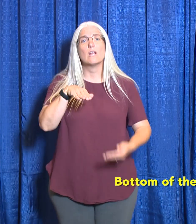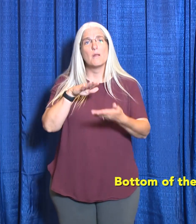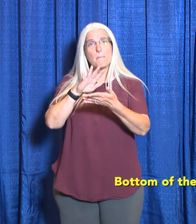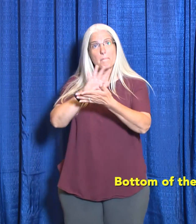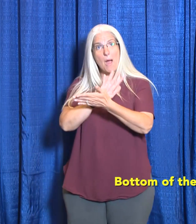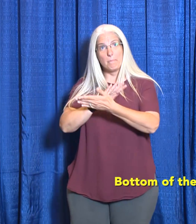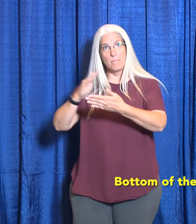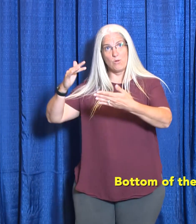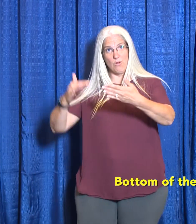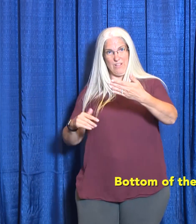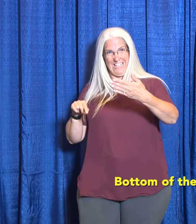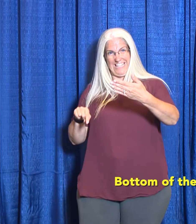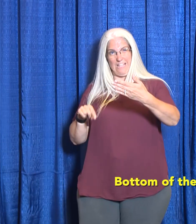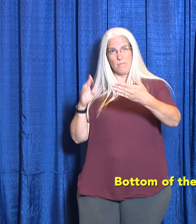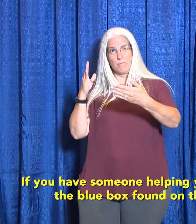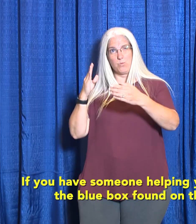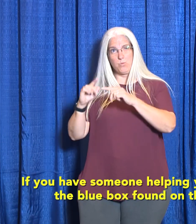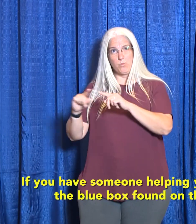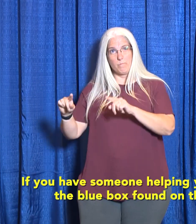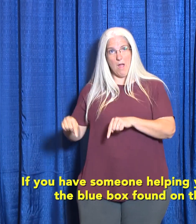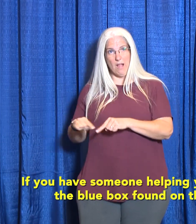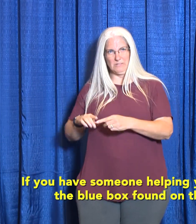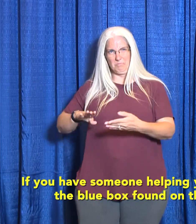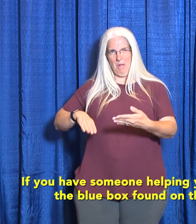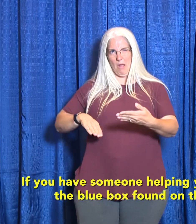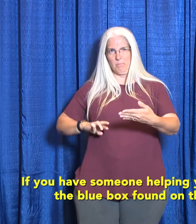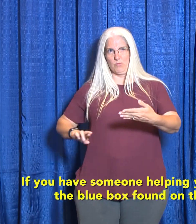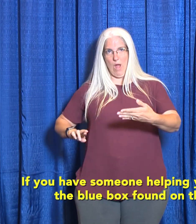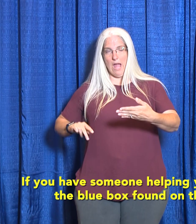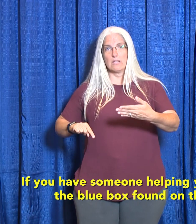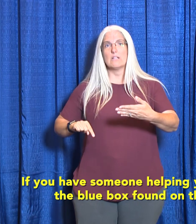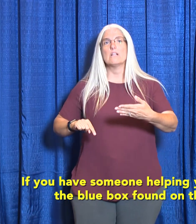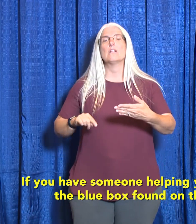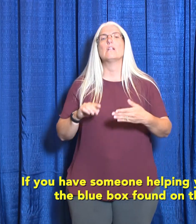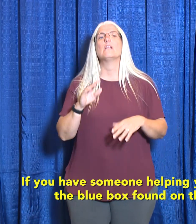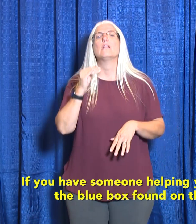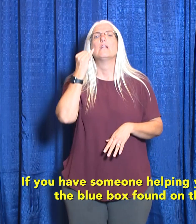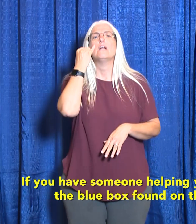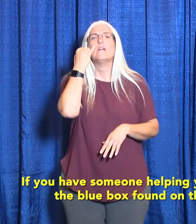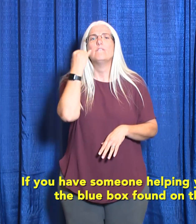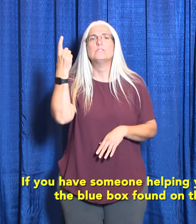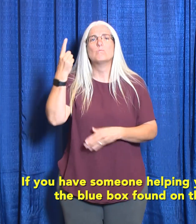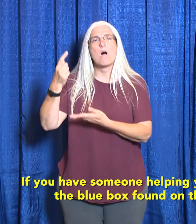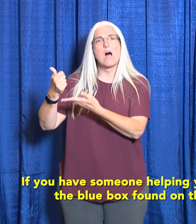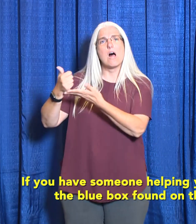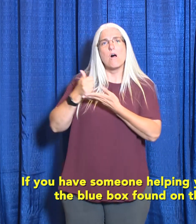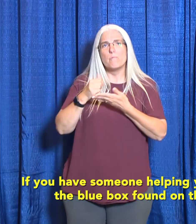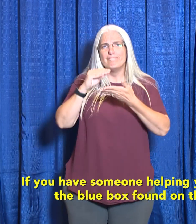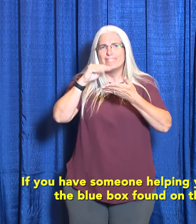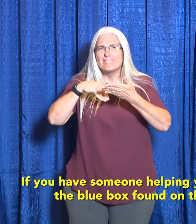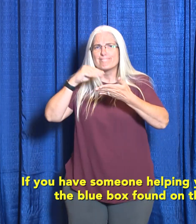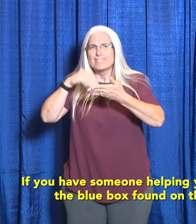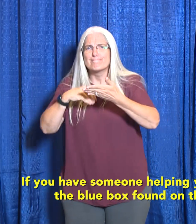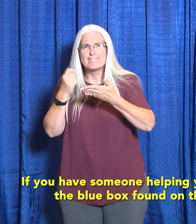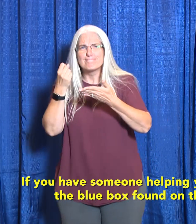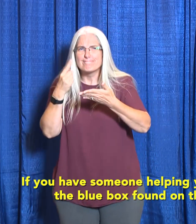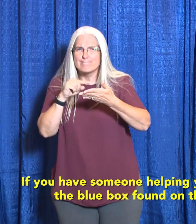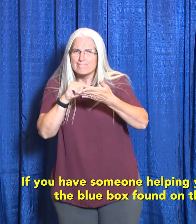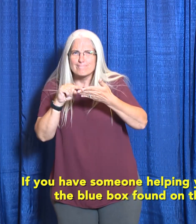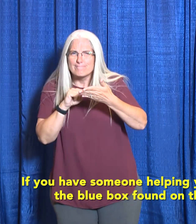Bottom of the card, blue box. If you have someone helping you fill out or deliver the form, the blue box